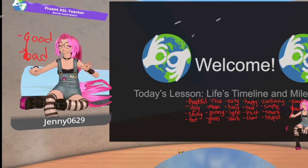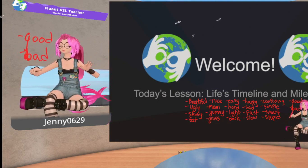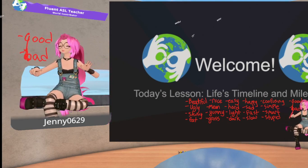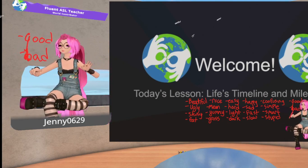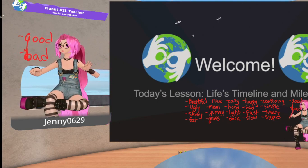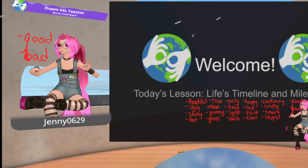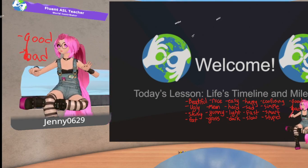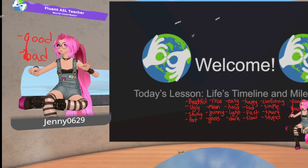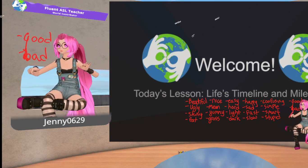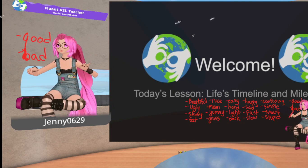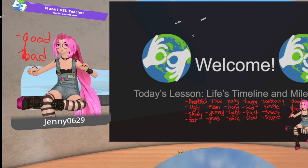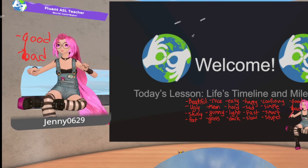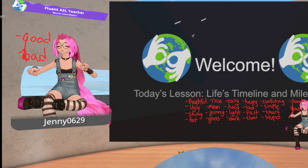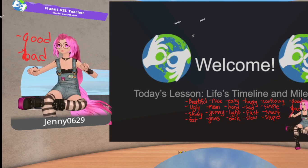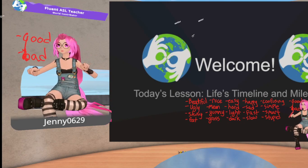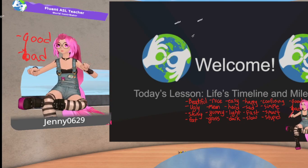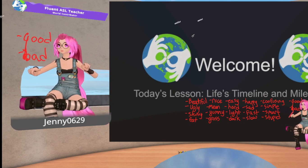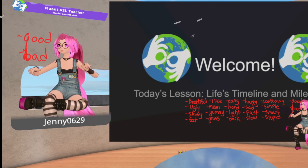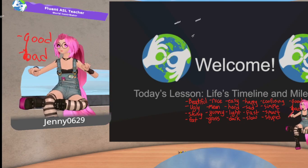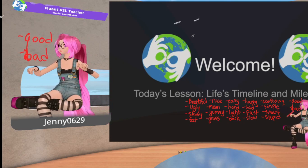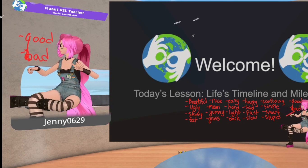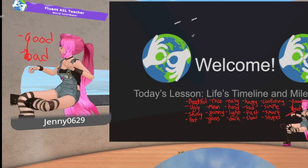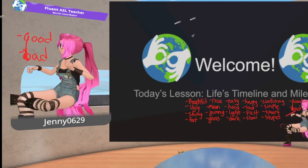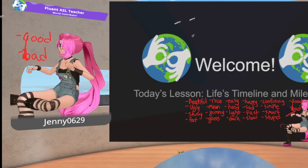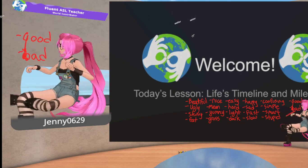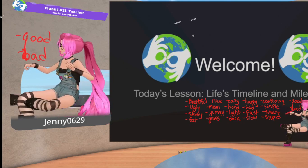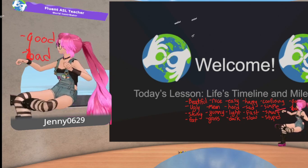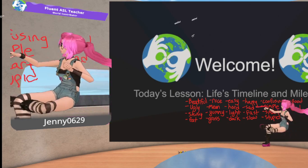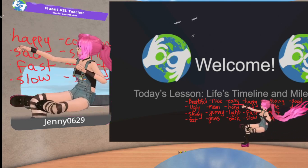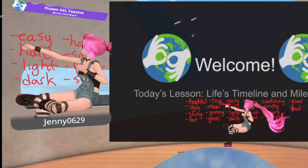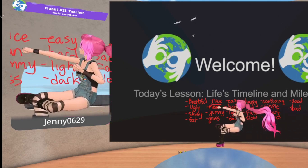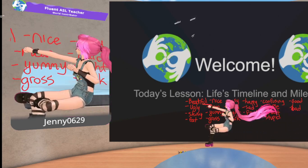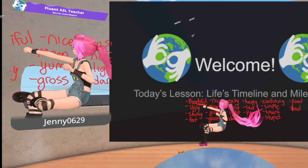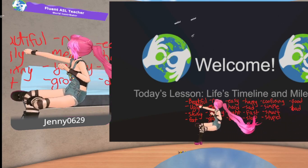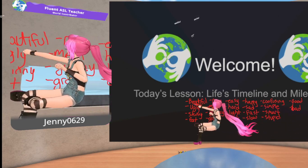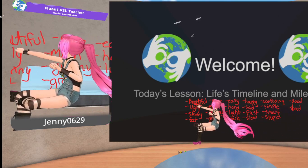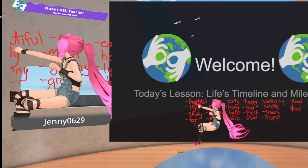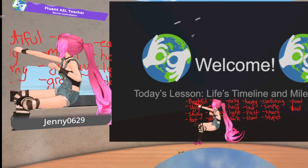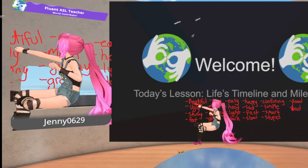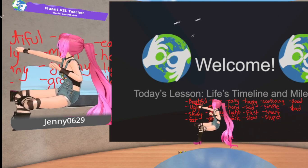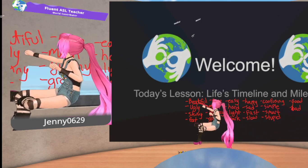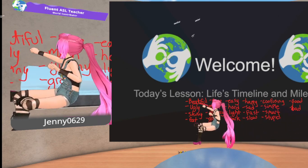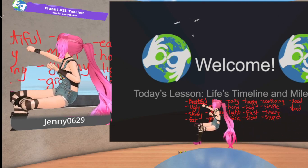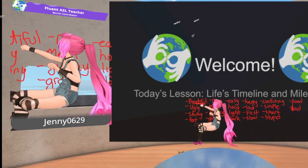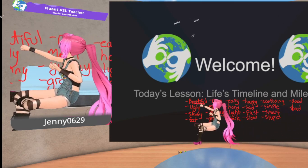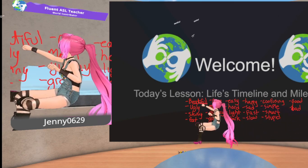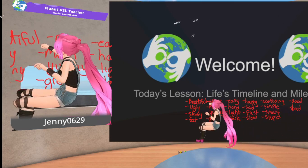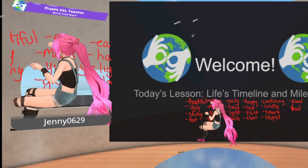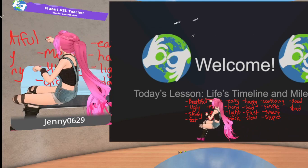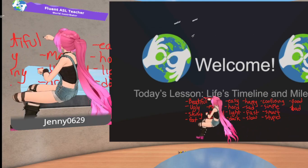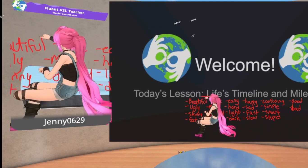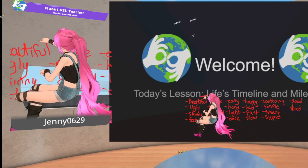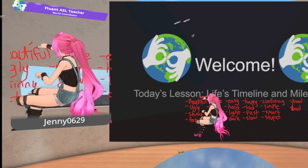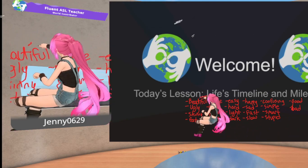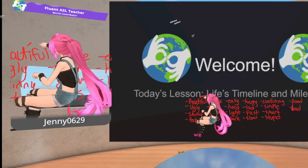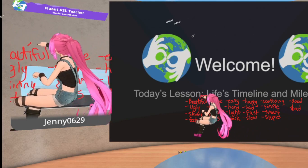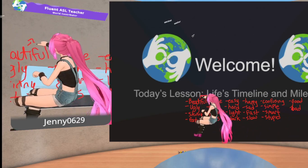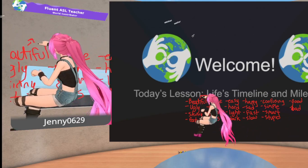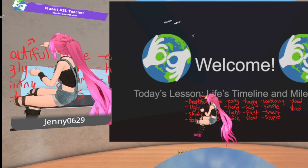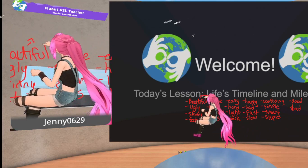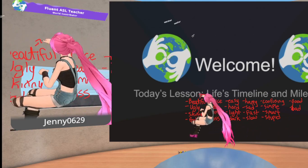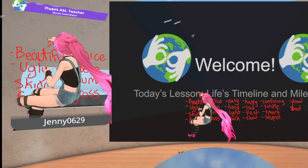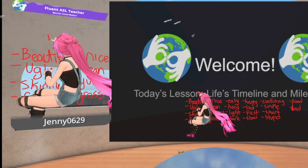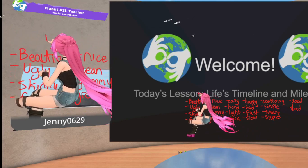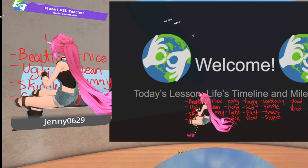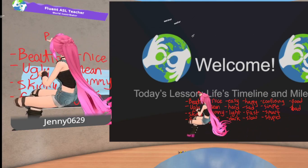Sorry? It's pretty up there. It's pretty up there yet. Beautiful and pretty are going to be the same. So I'll write that up